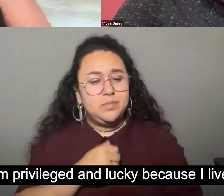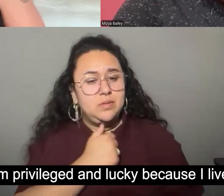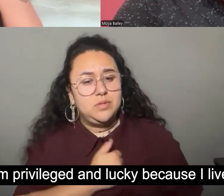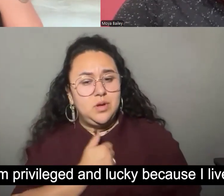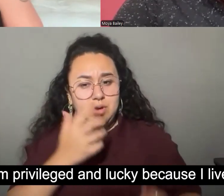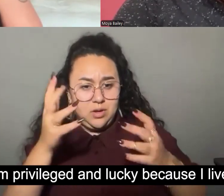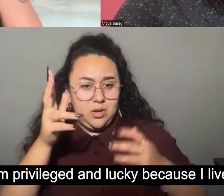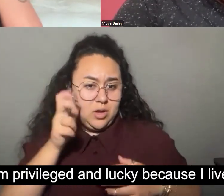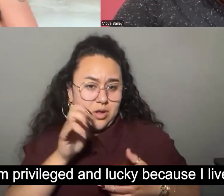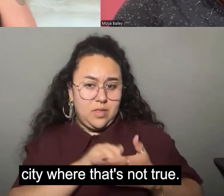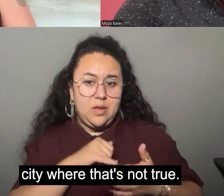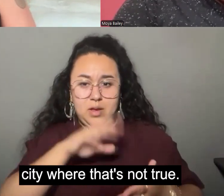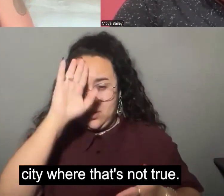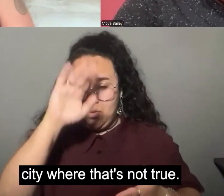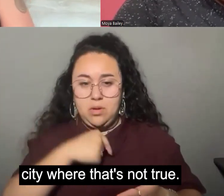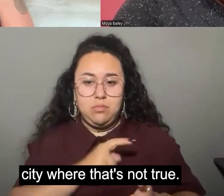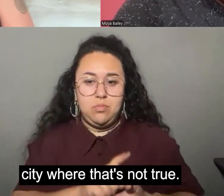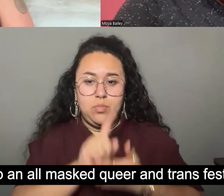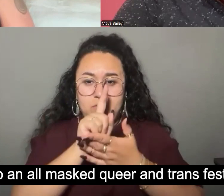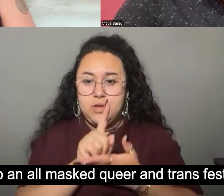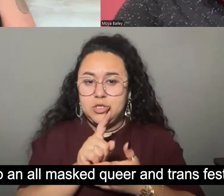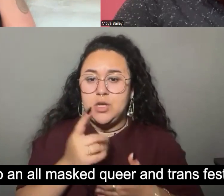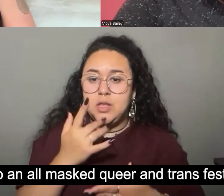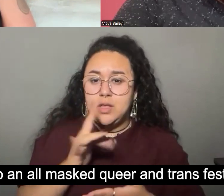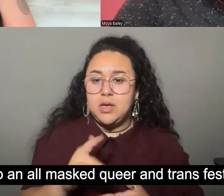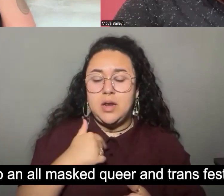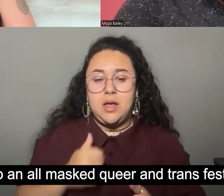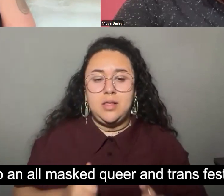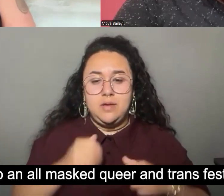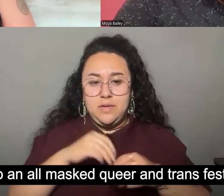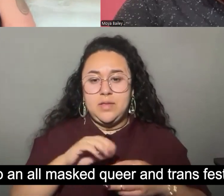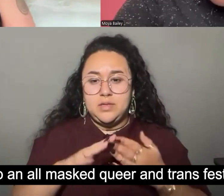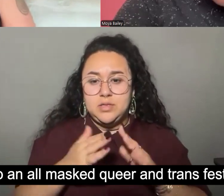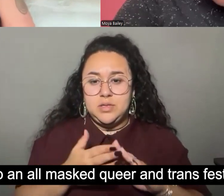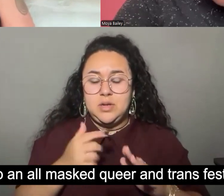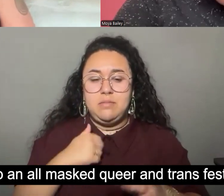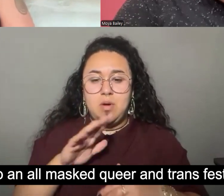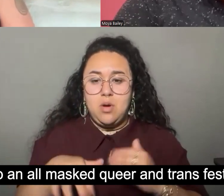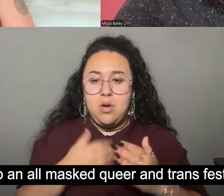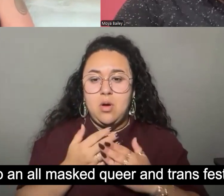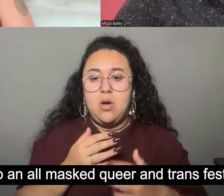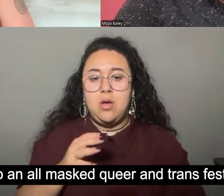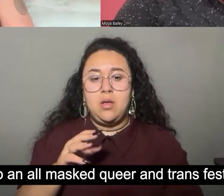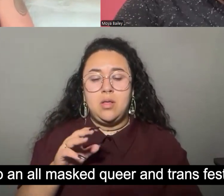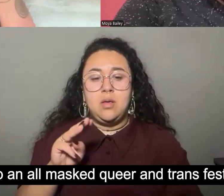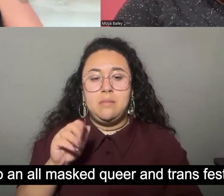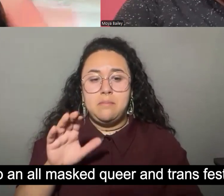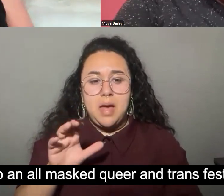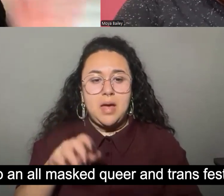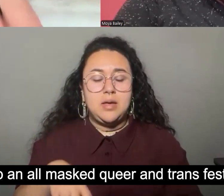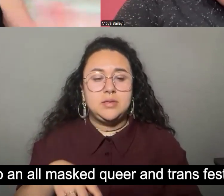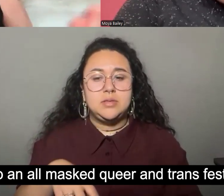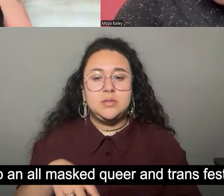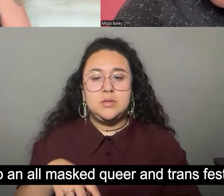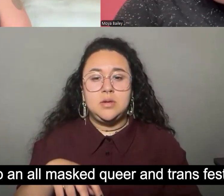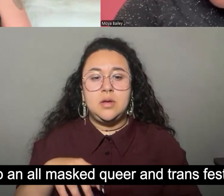I know I'm privileged and lucky because I live in a city where that's not true. I went to an all-masked queer and trans BIPOC porn festival 2 weekends ago. All-masked,